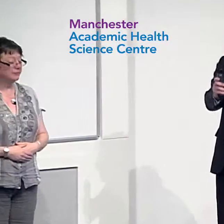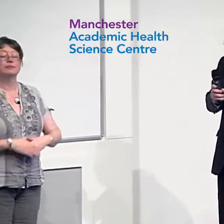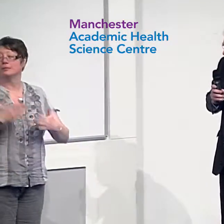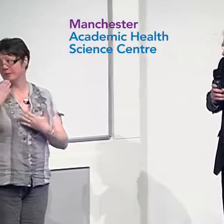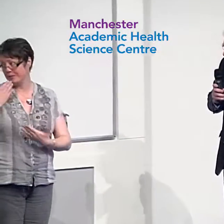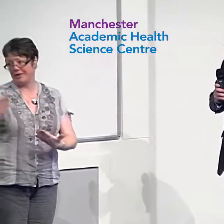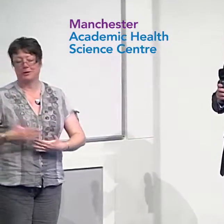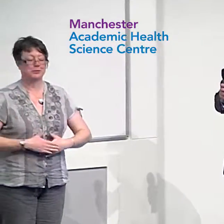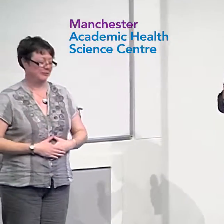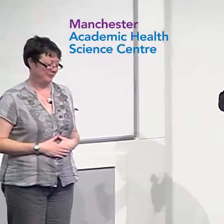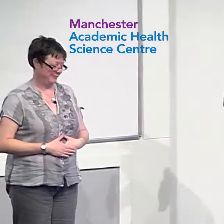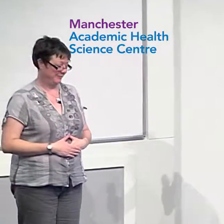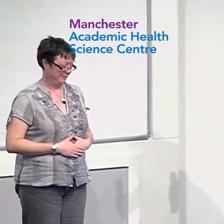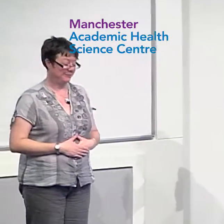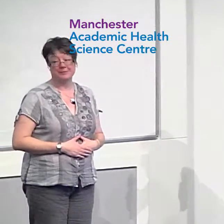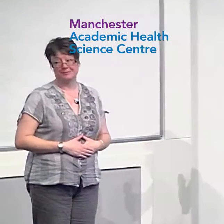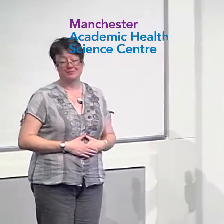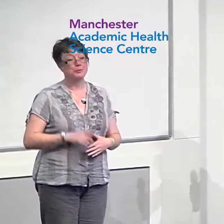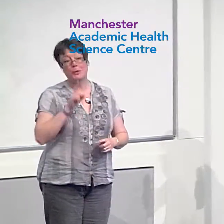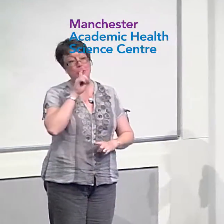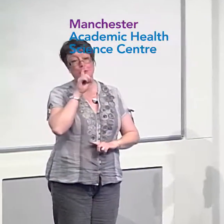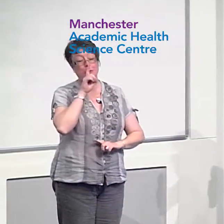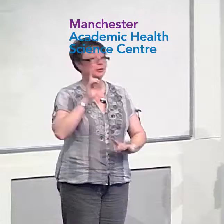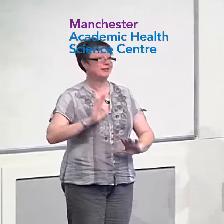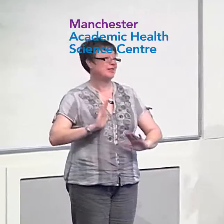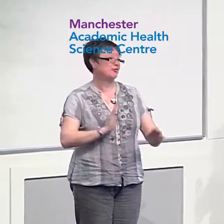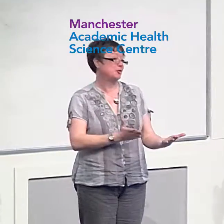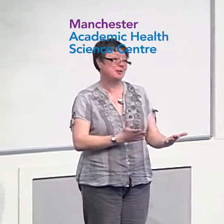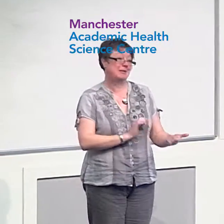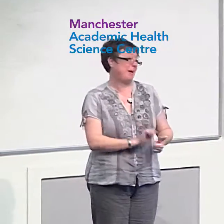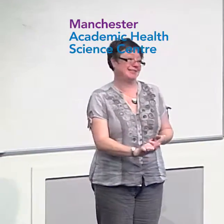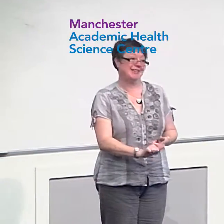Thank you very much indeed, Mark. You couldn't have introduced things better for me.